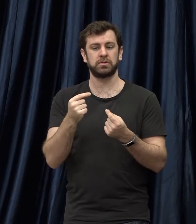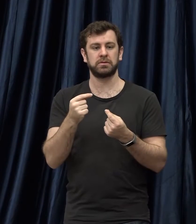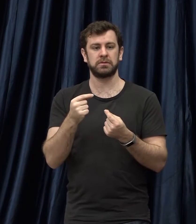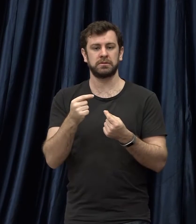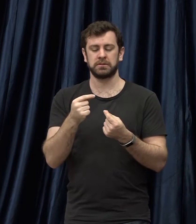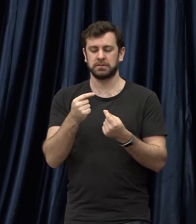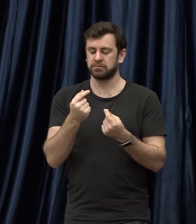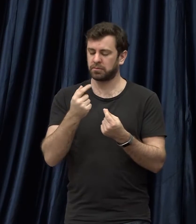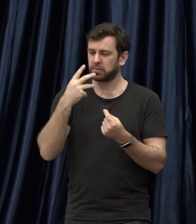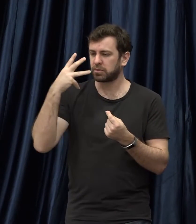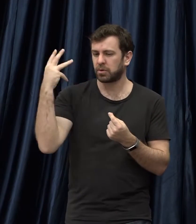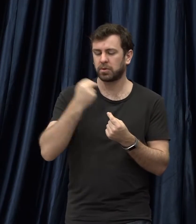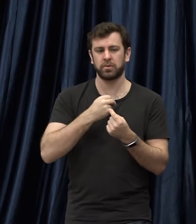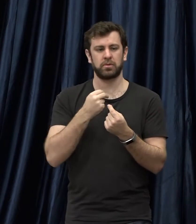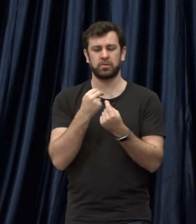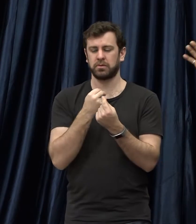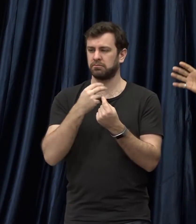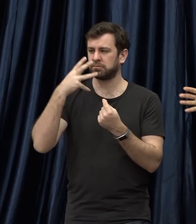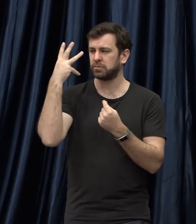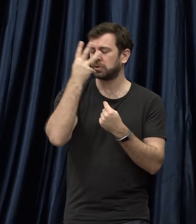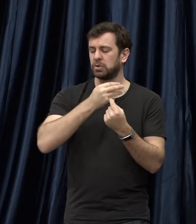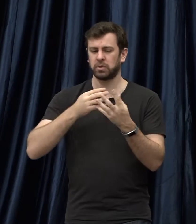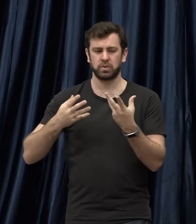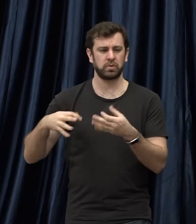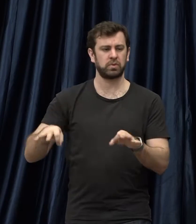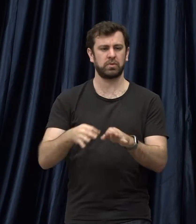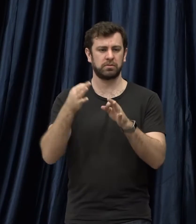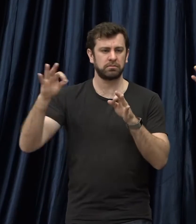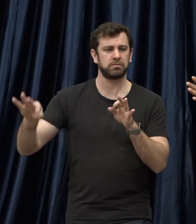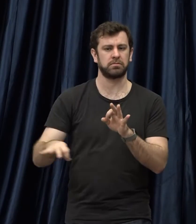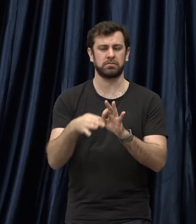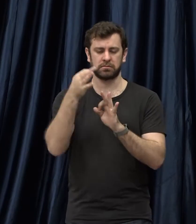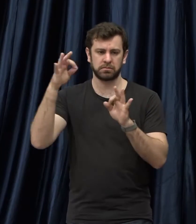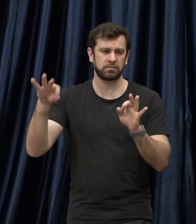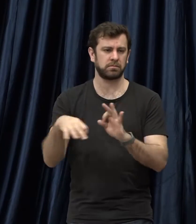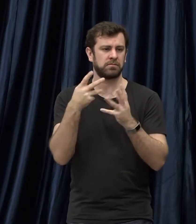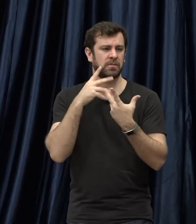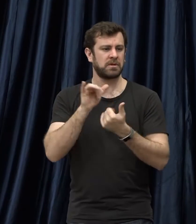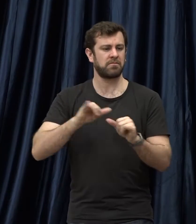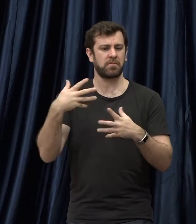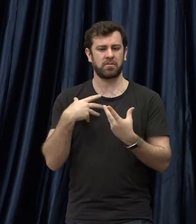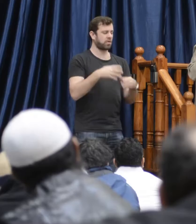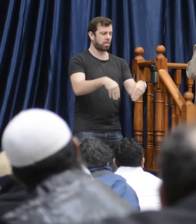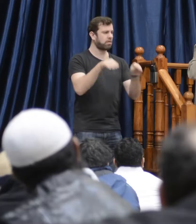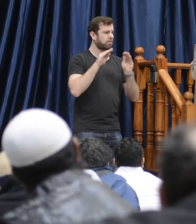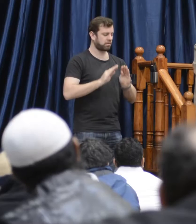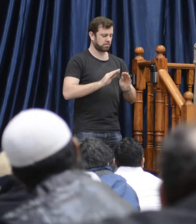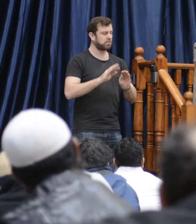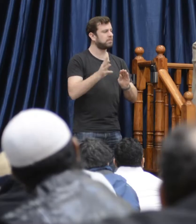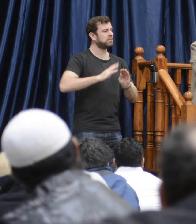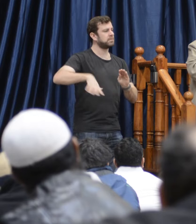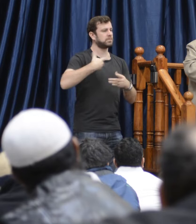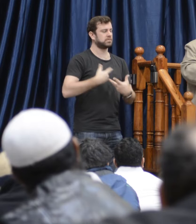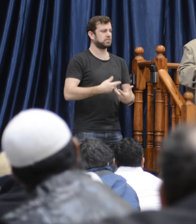the Quran itself. Like a beautifully woven piece of cloth that you would put